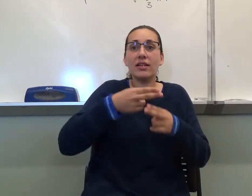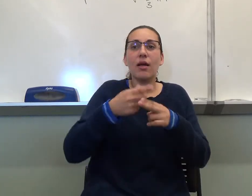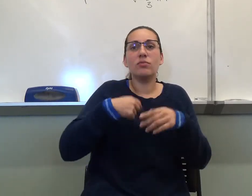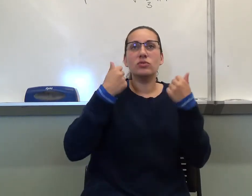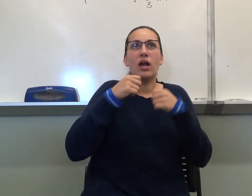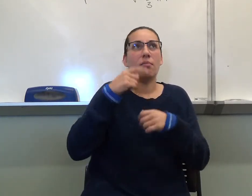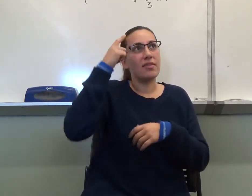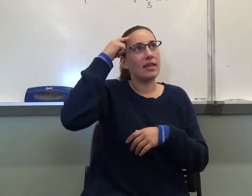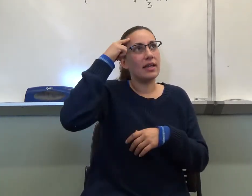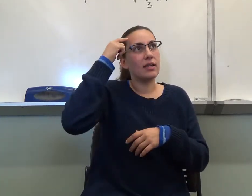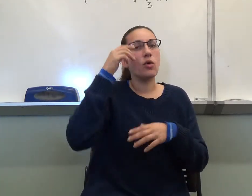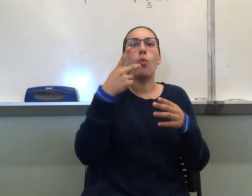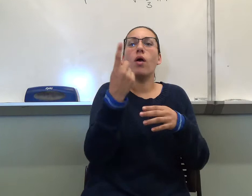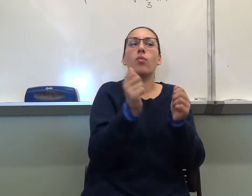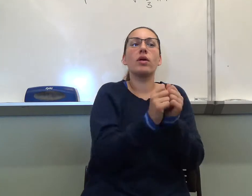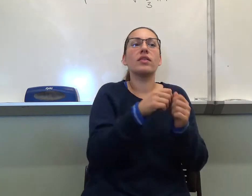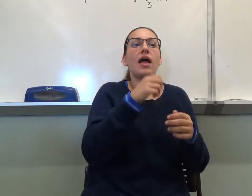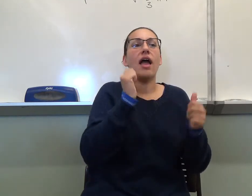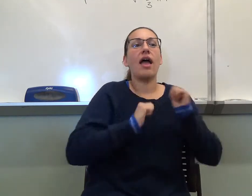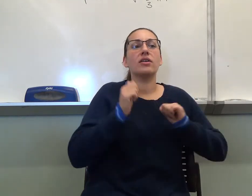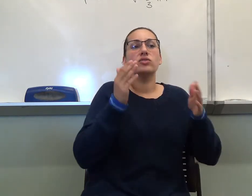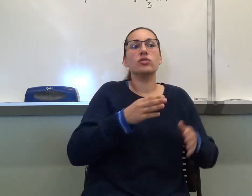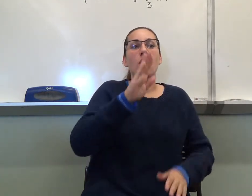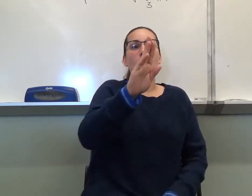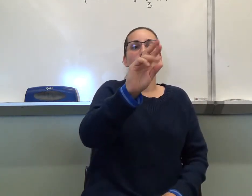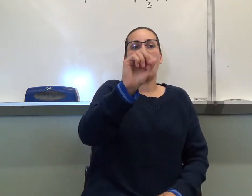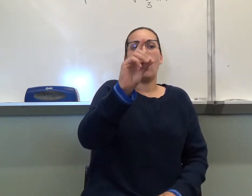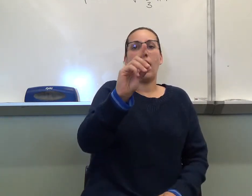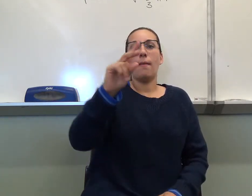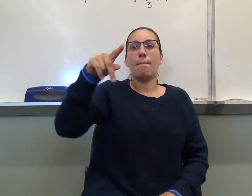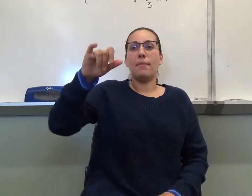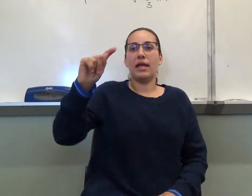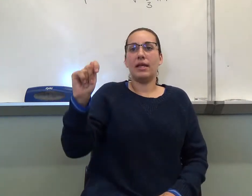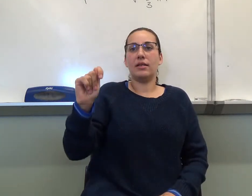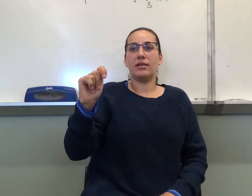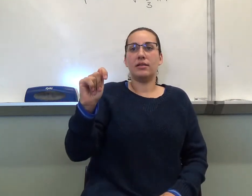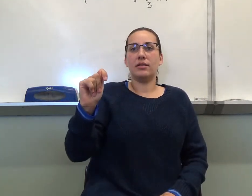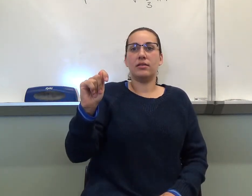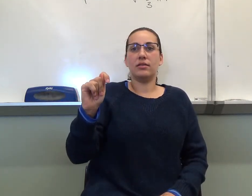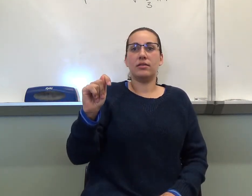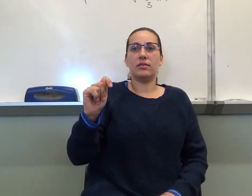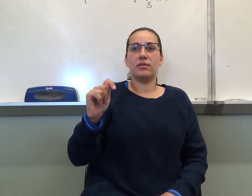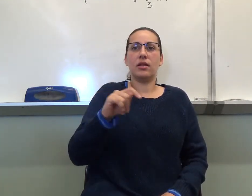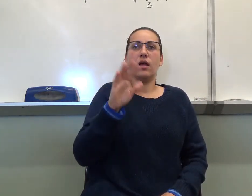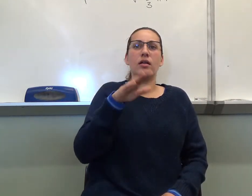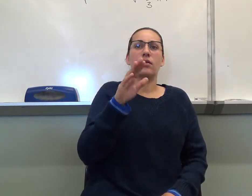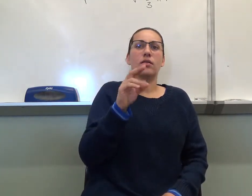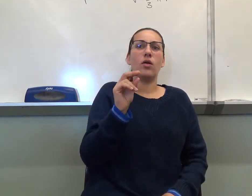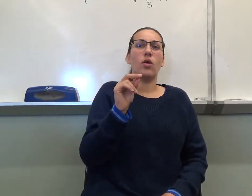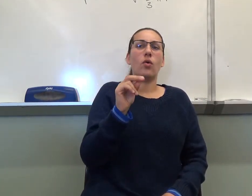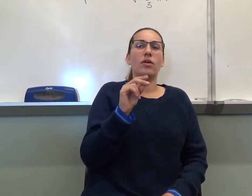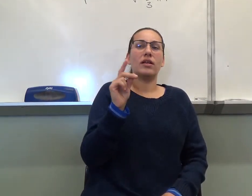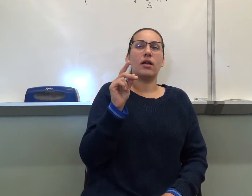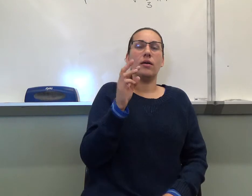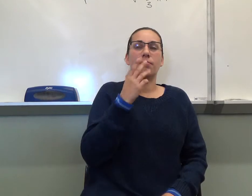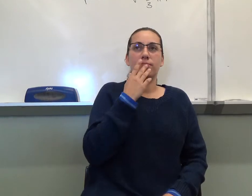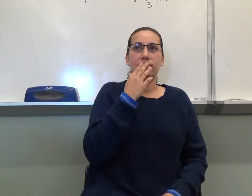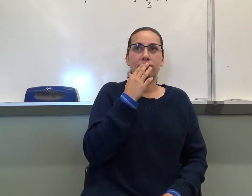See, if you have bars that are, the tops are down here, everyone says, why are they so short? Believe it or not, people have